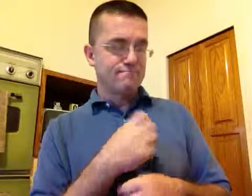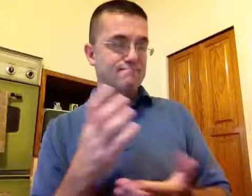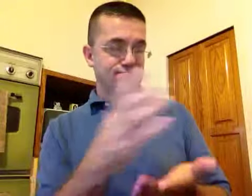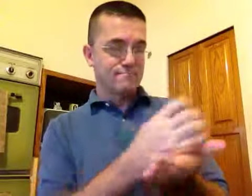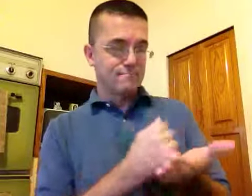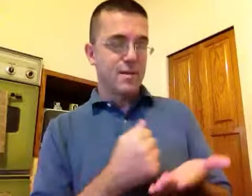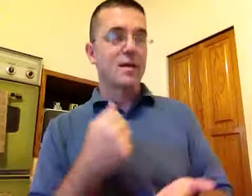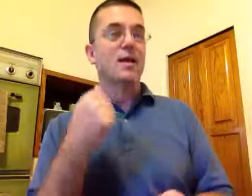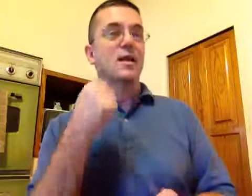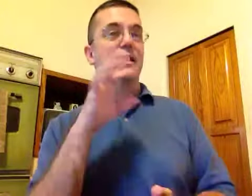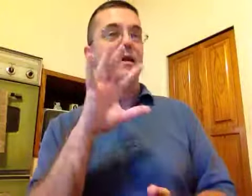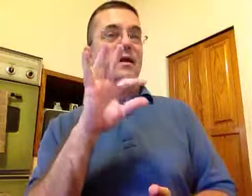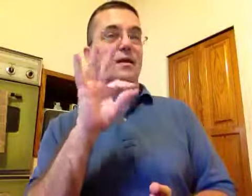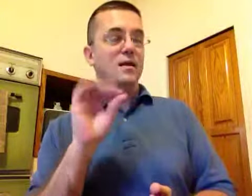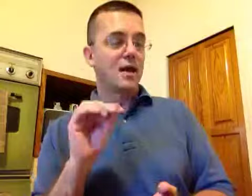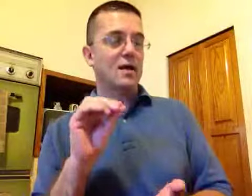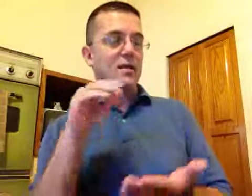Okay. And how much is the interest rate on your home?